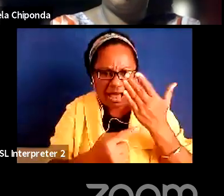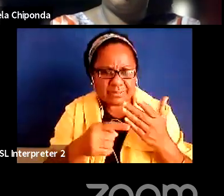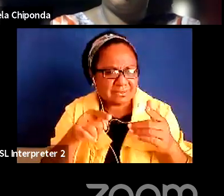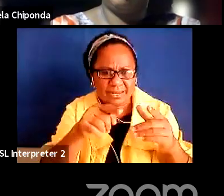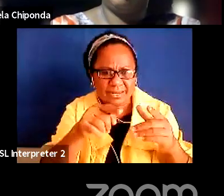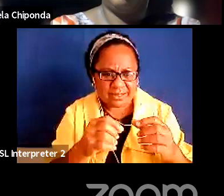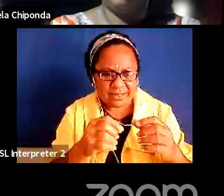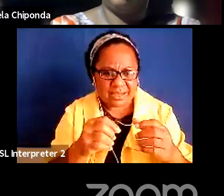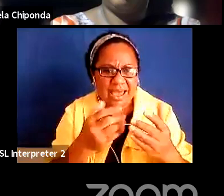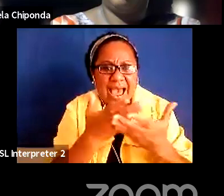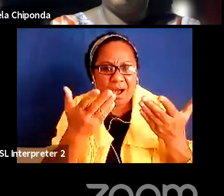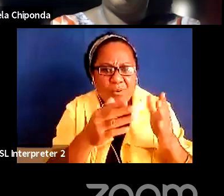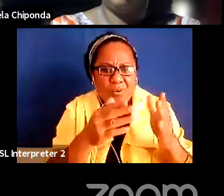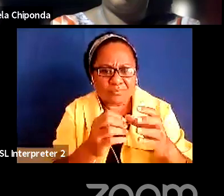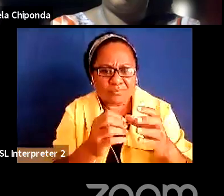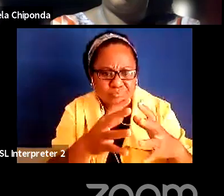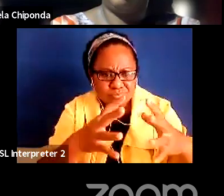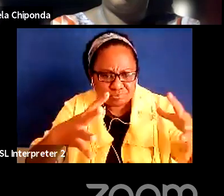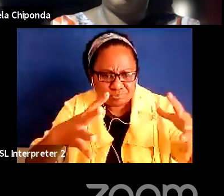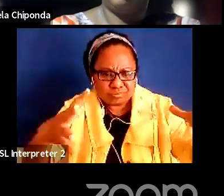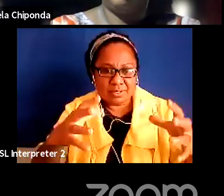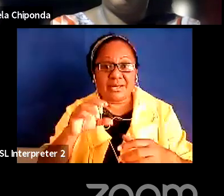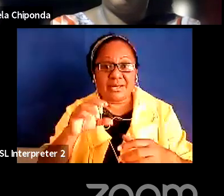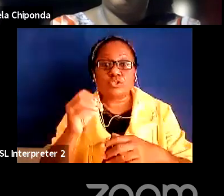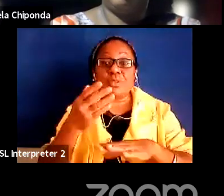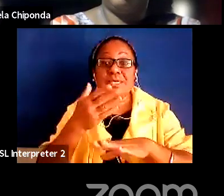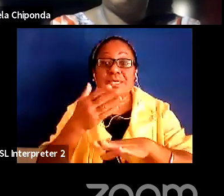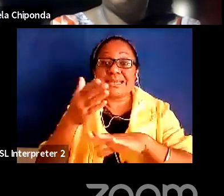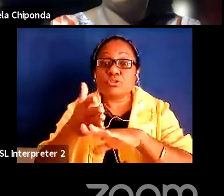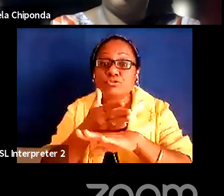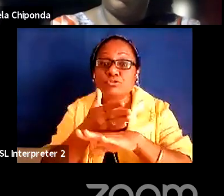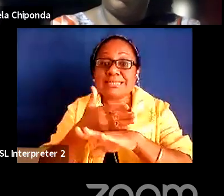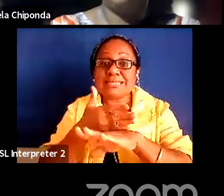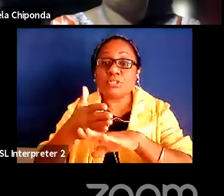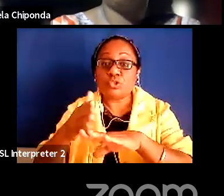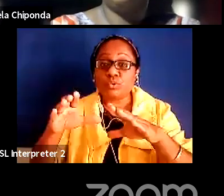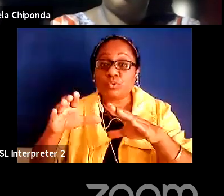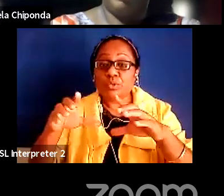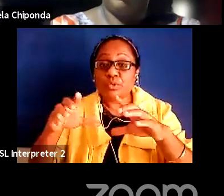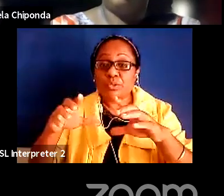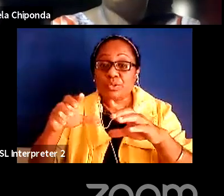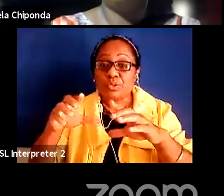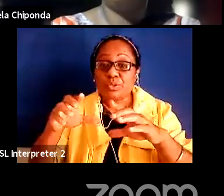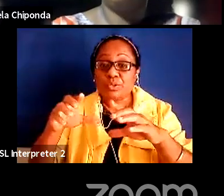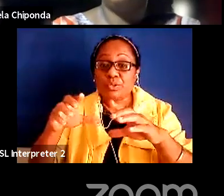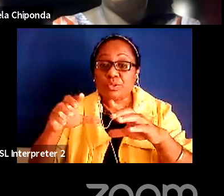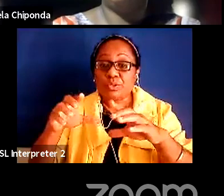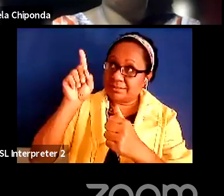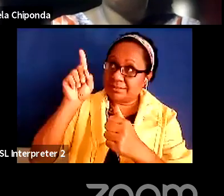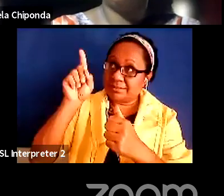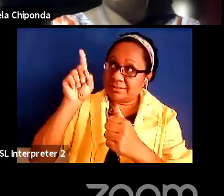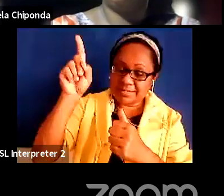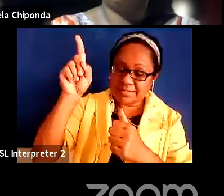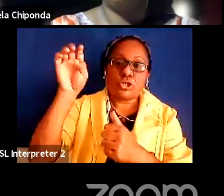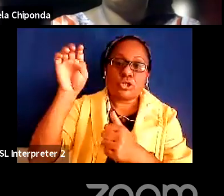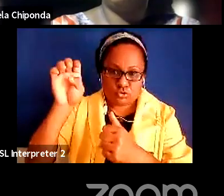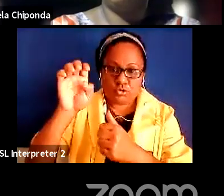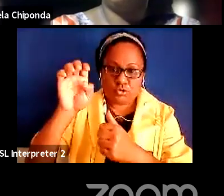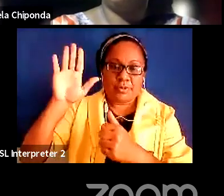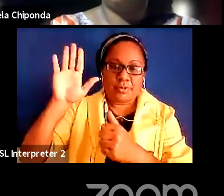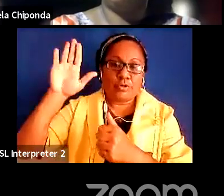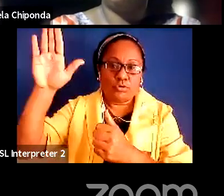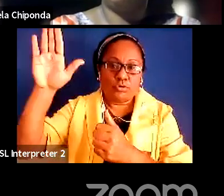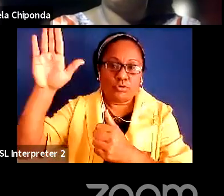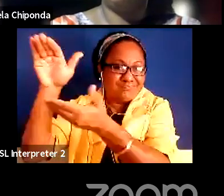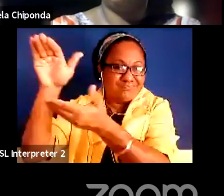New Deal, again, is a Eurocentric package that's now being imposed on the Global South. And it's not just